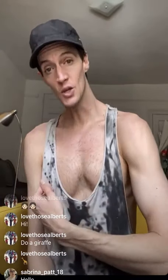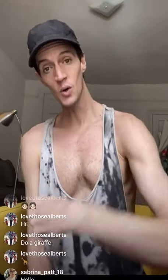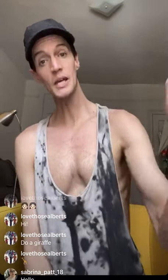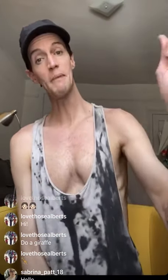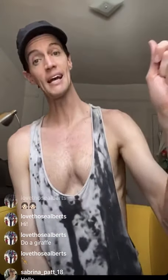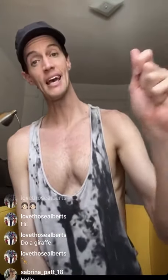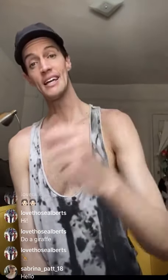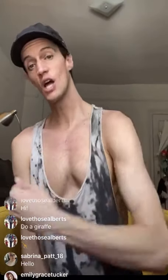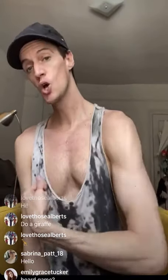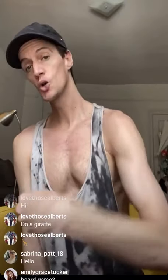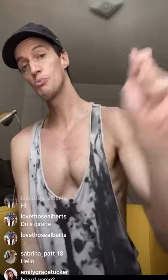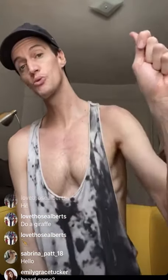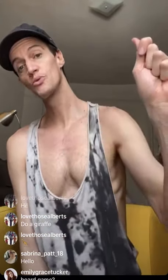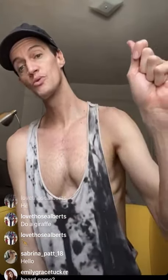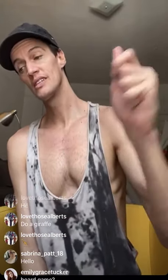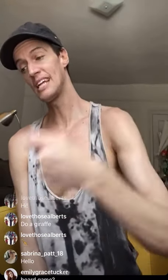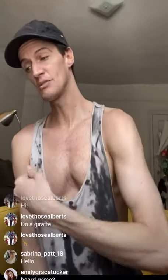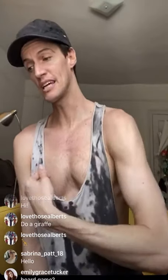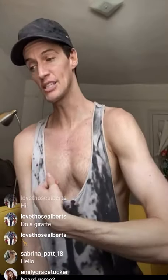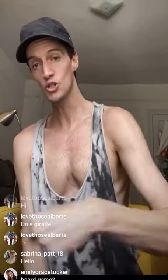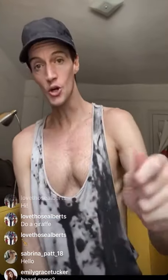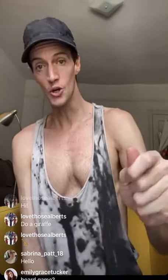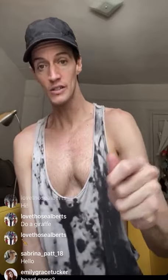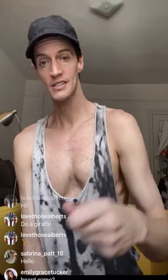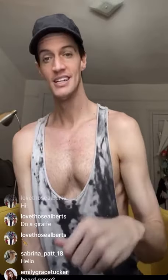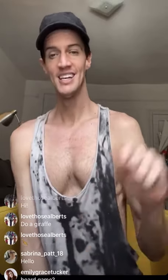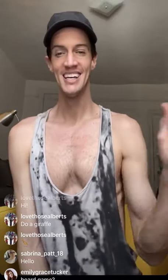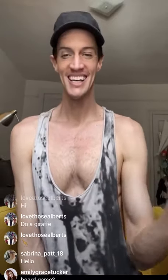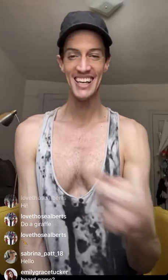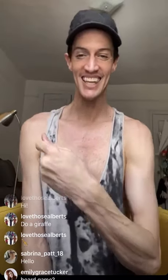a backhand. Table tennis. Yeah.